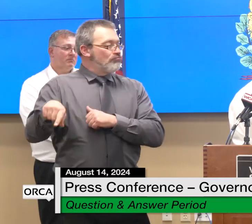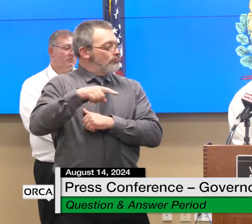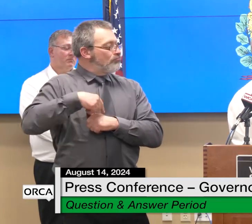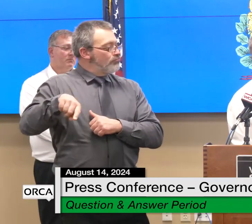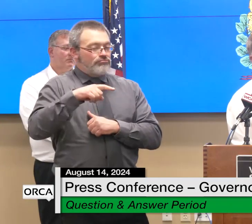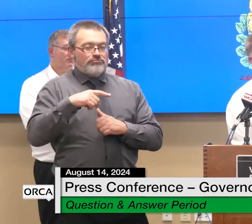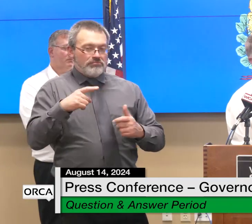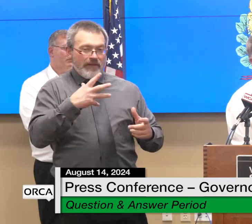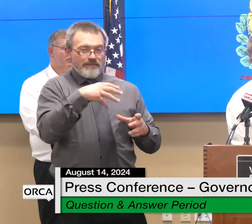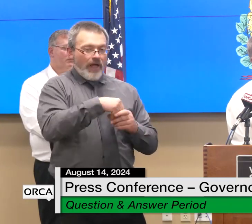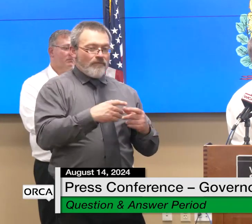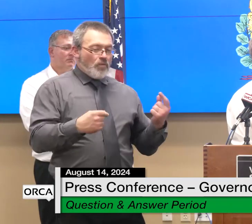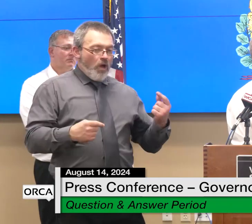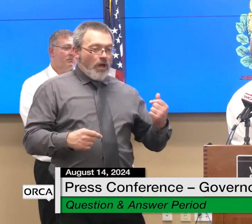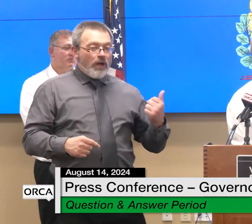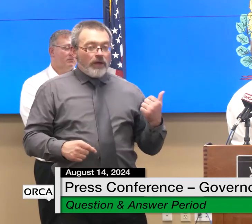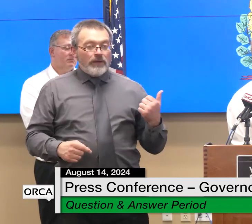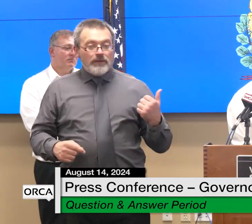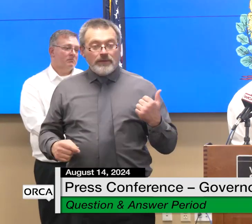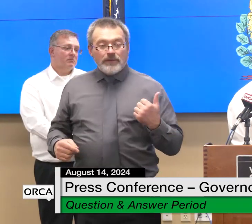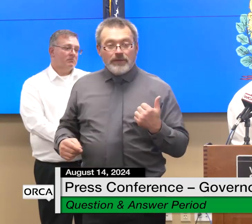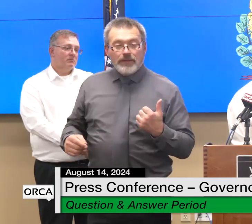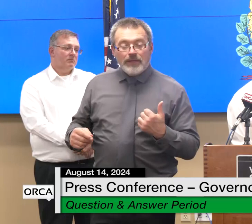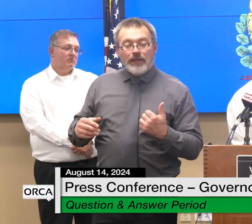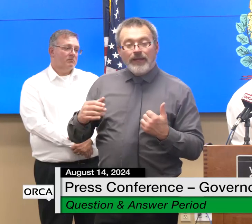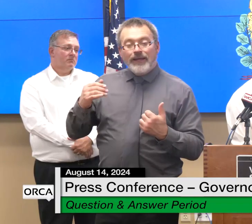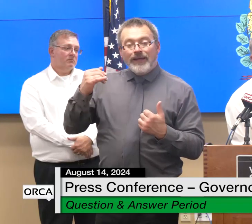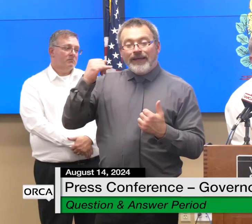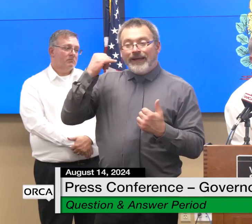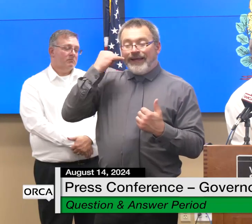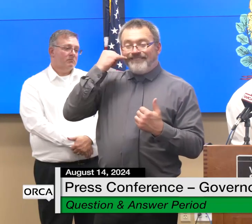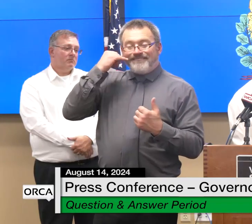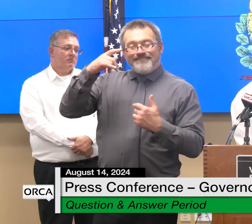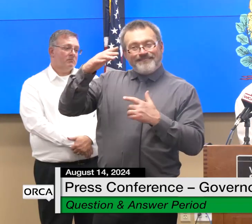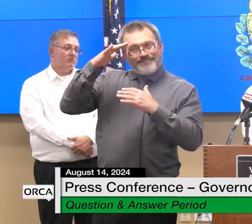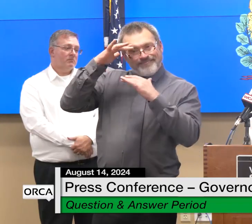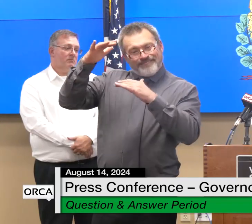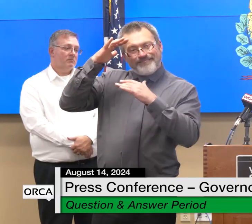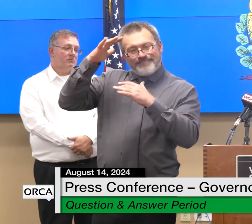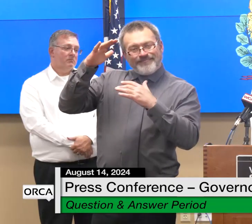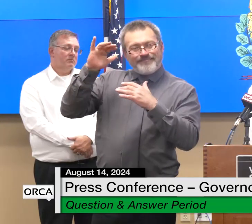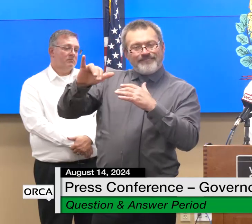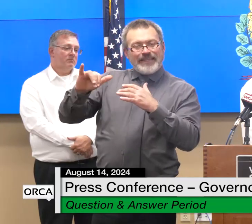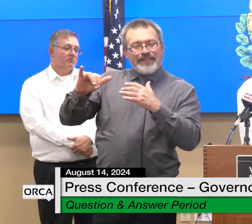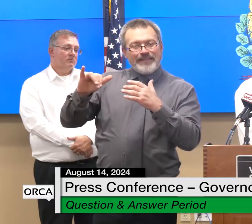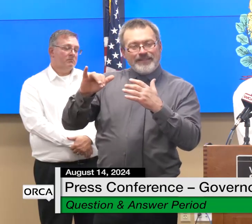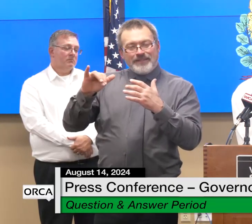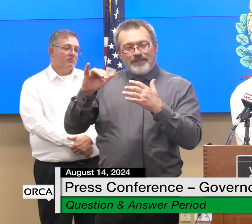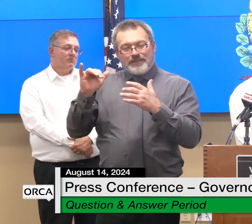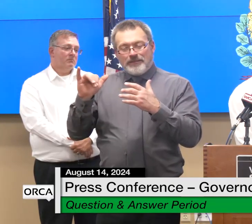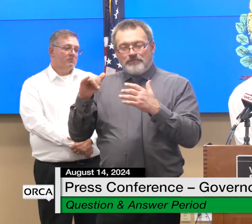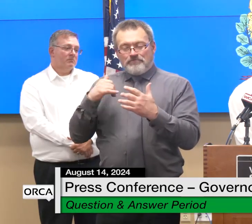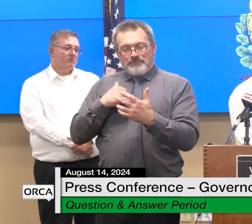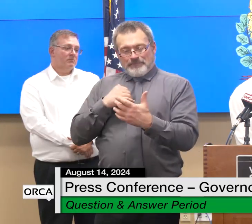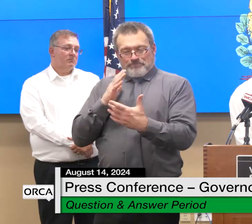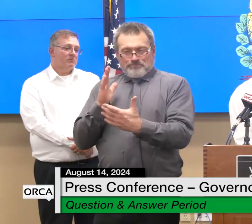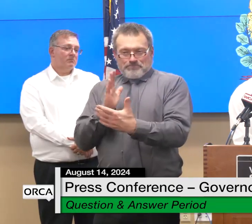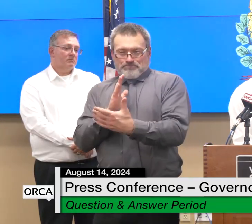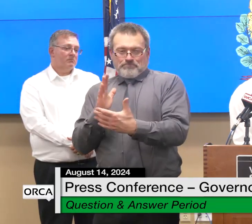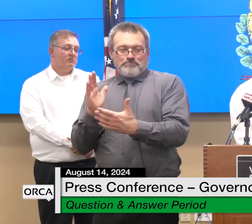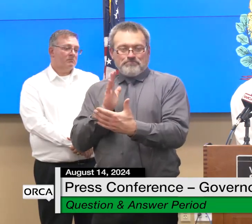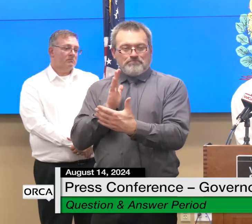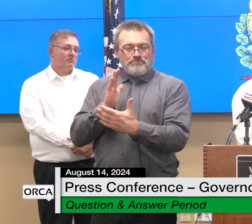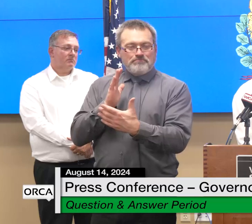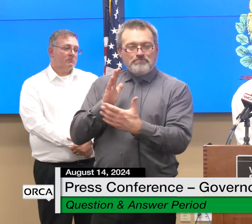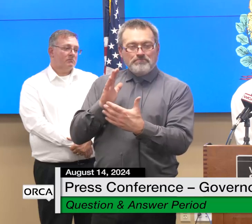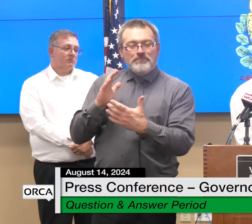of like minds, those centrist moderate candidates of either party who are trying to get elected,